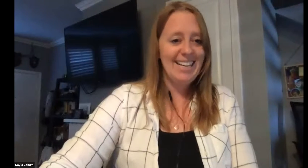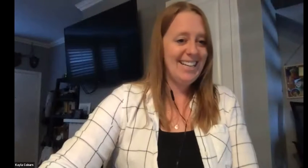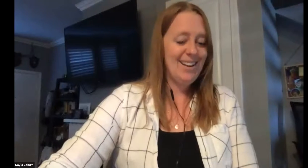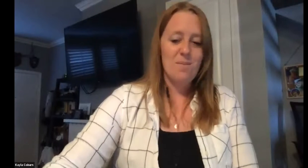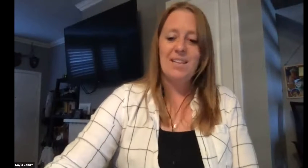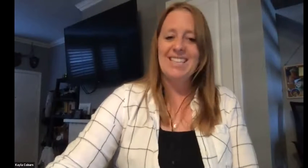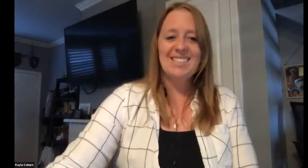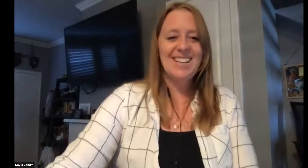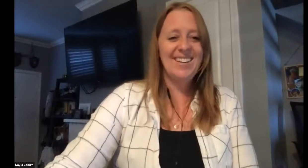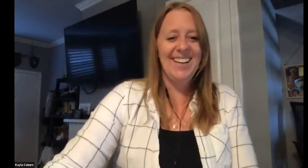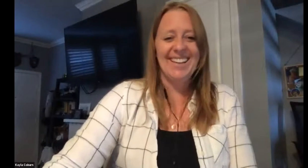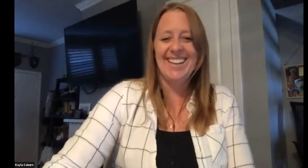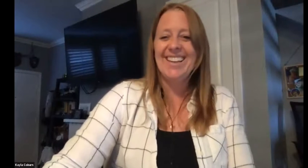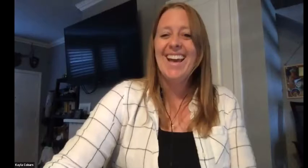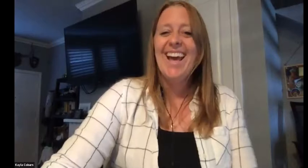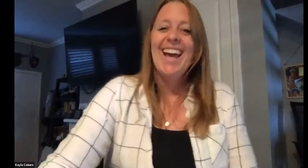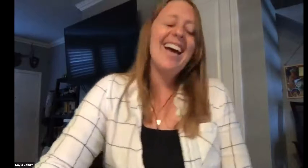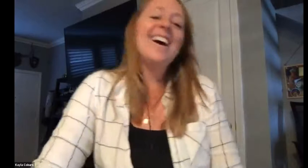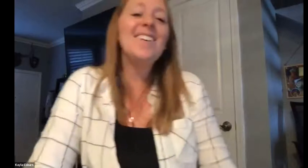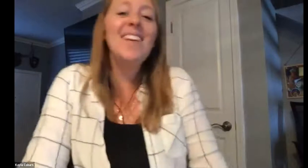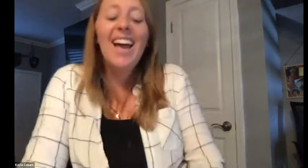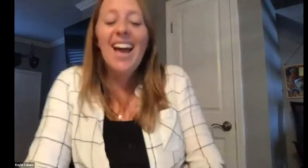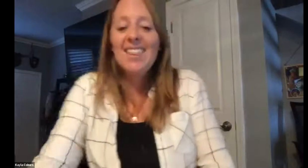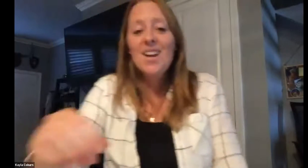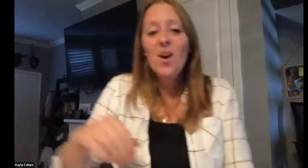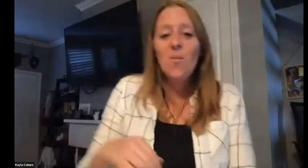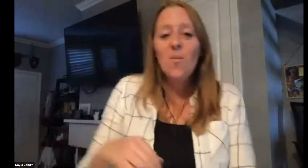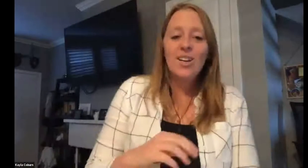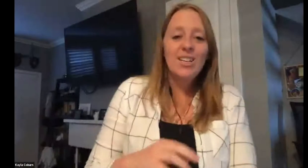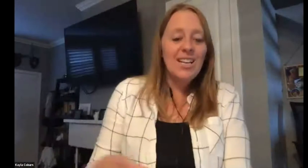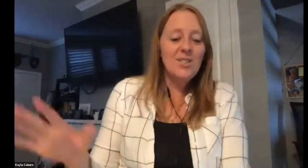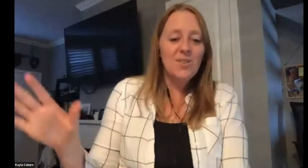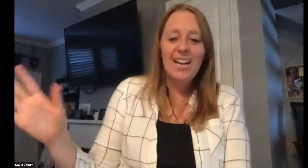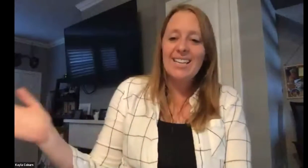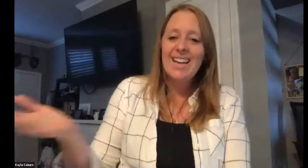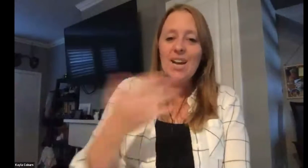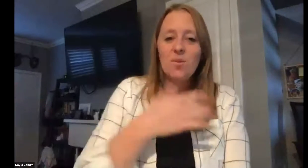kidding. Not a million years ago. um,